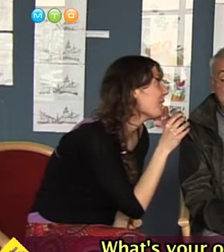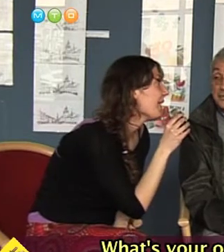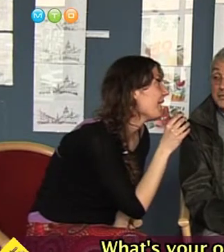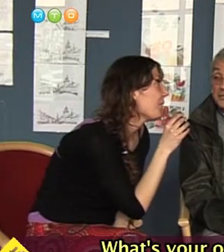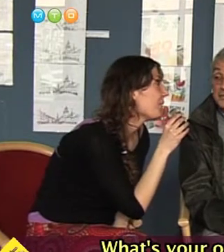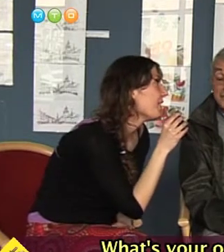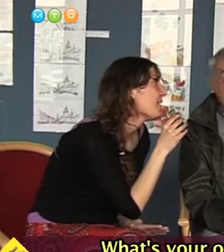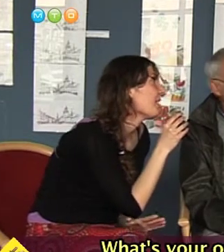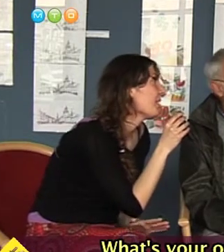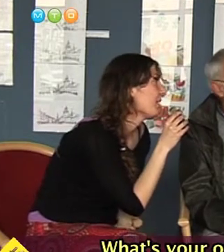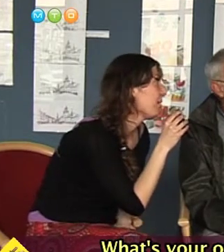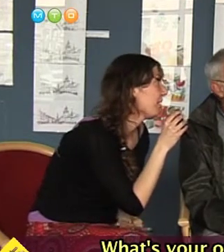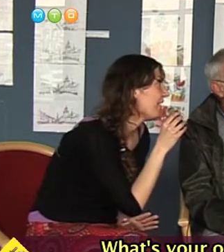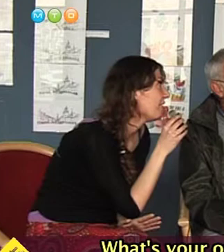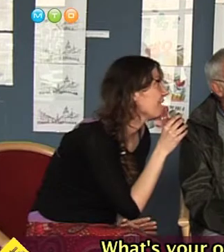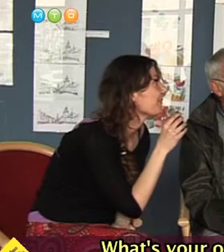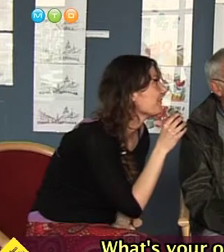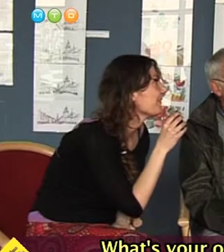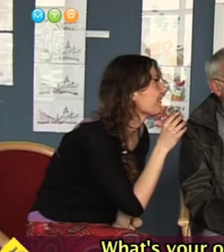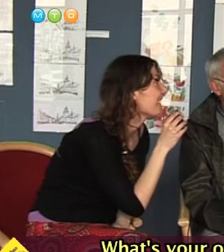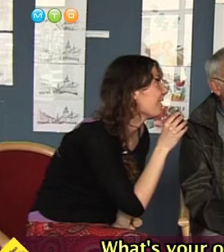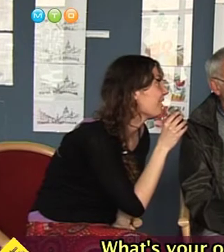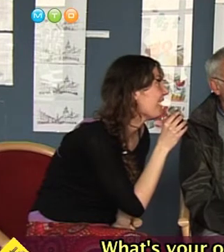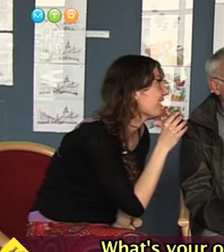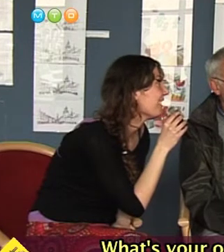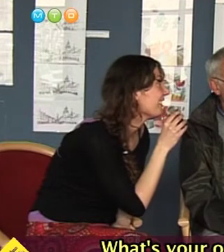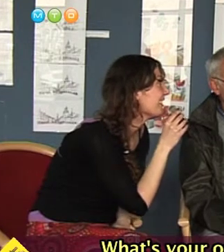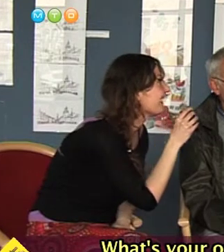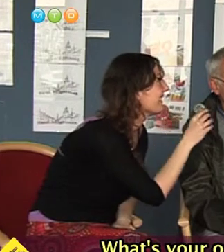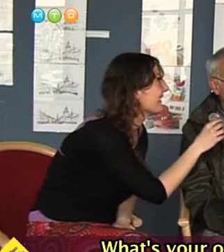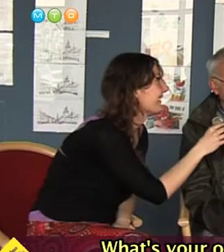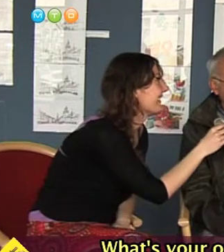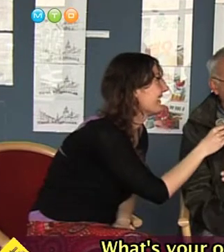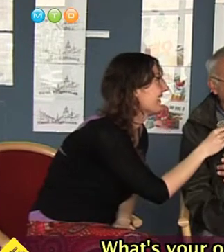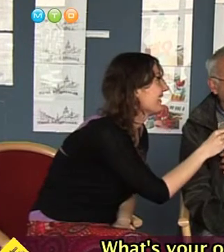What do you think about this festival, about any film? How do you like it?